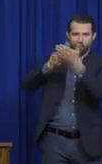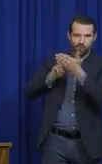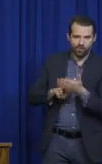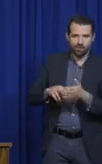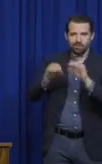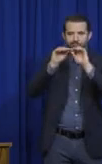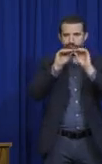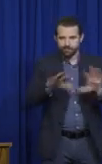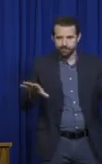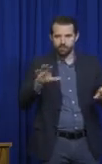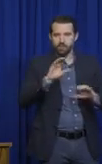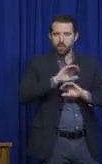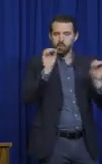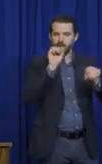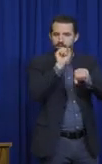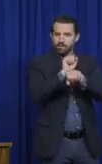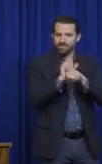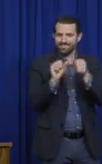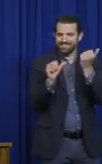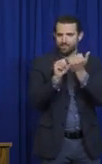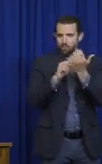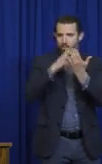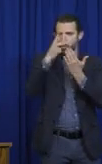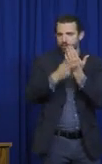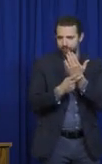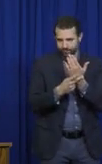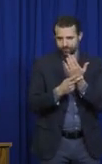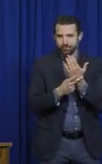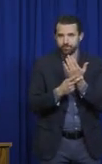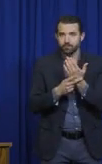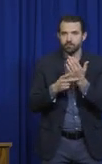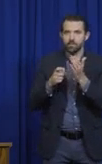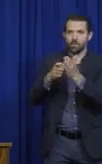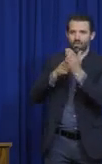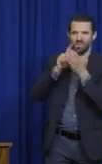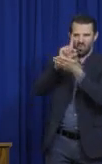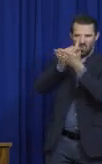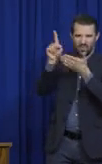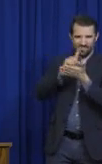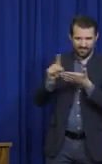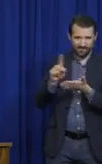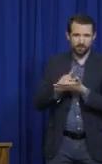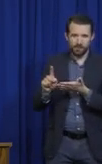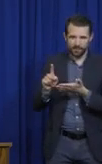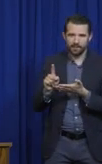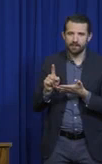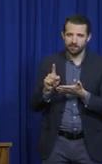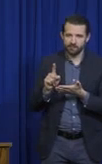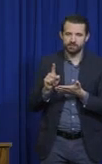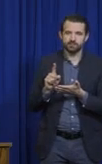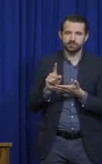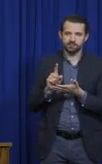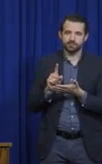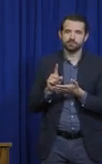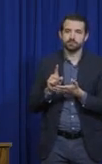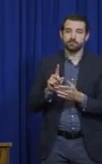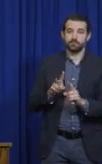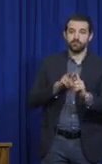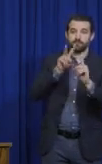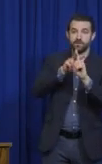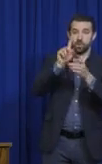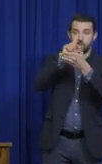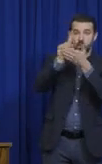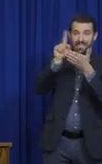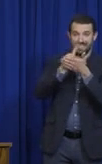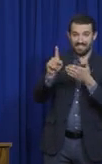unemployment assistance. You will need to file weekly certifications, and if you have any outstanding